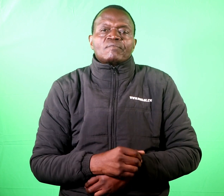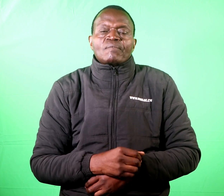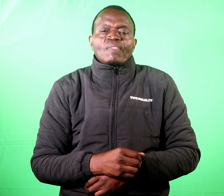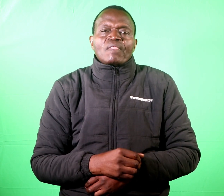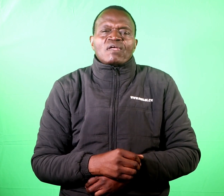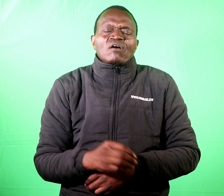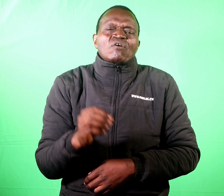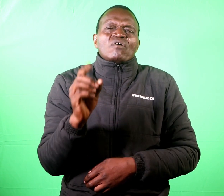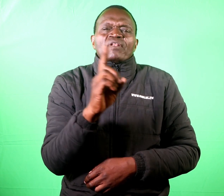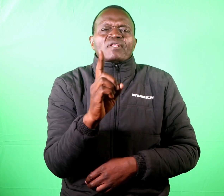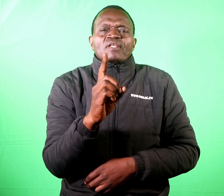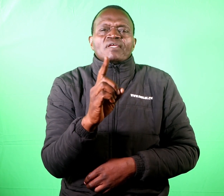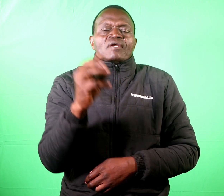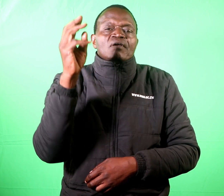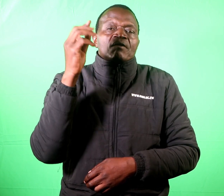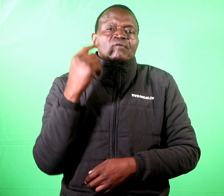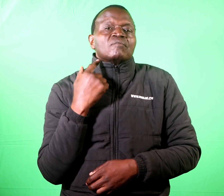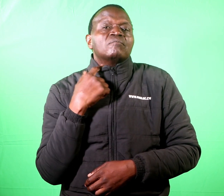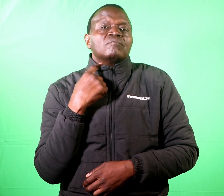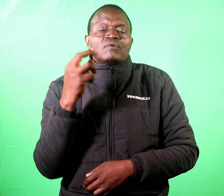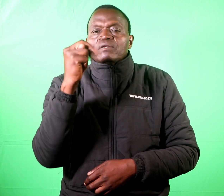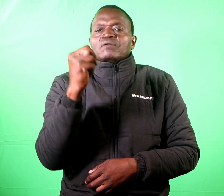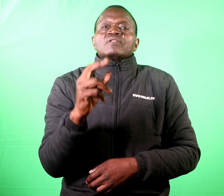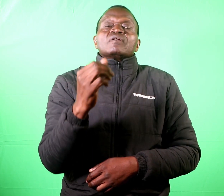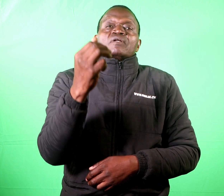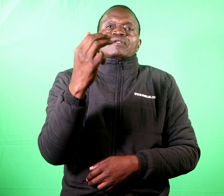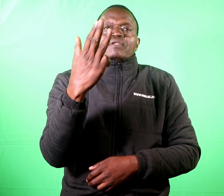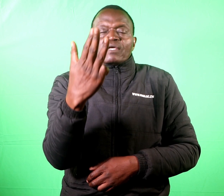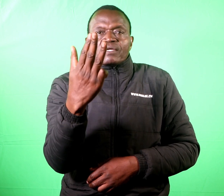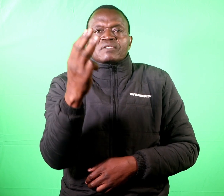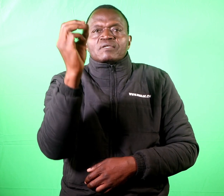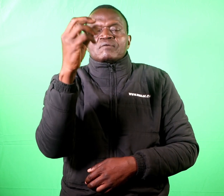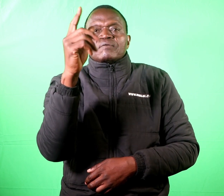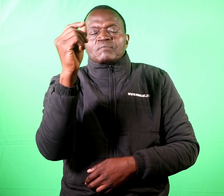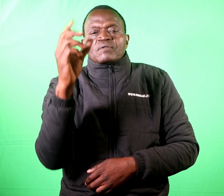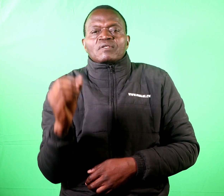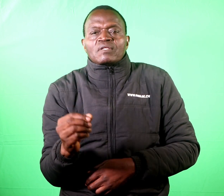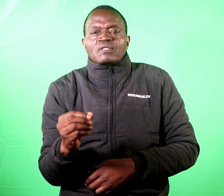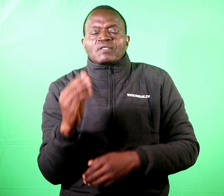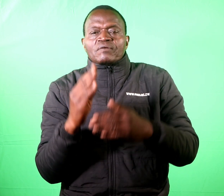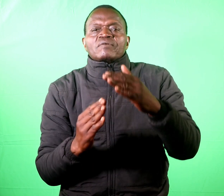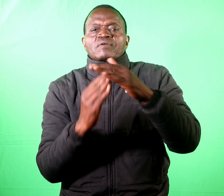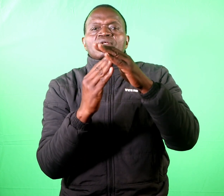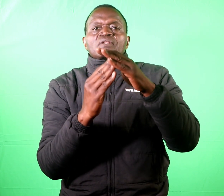Only Matabeleland North, 90%, reached the recommended World Health